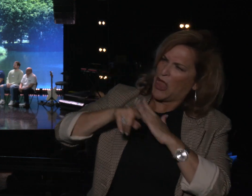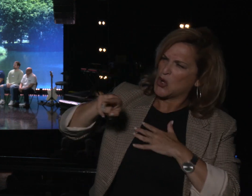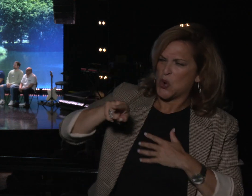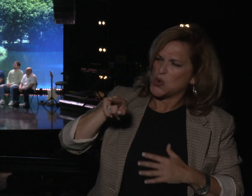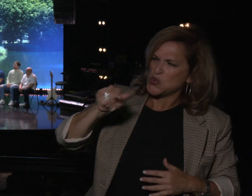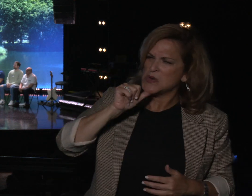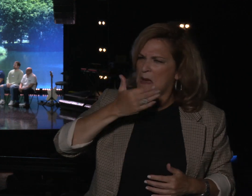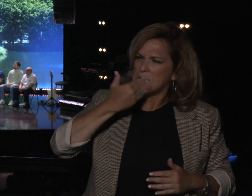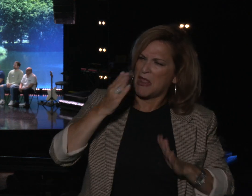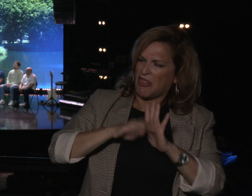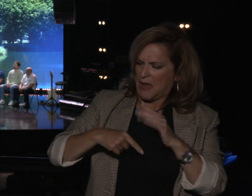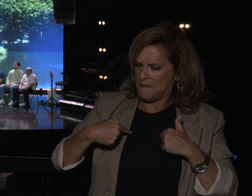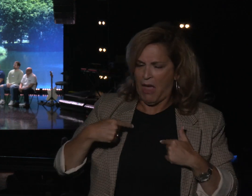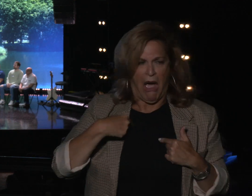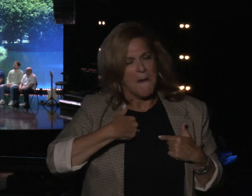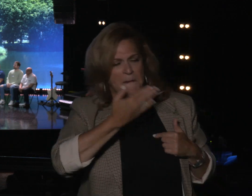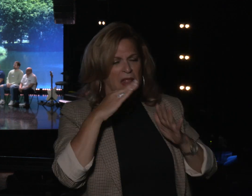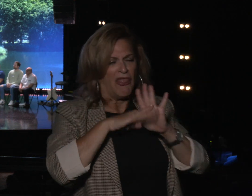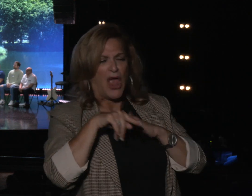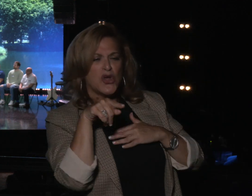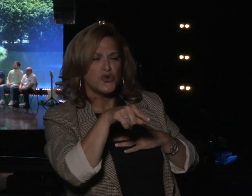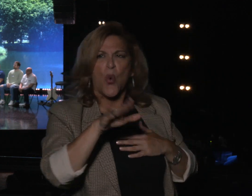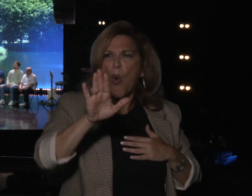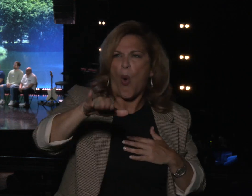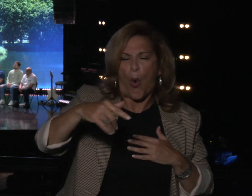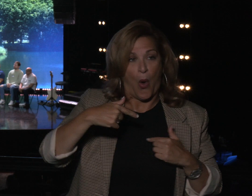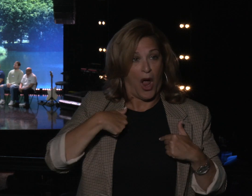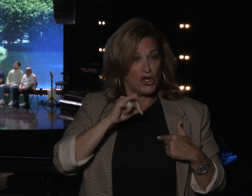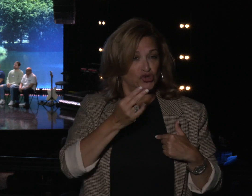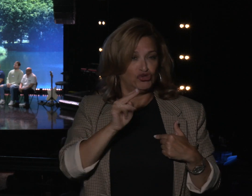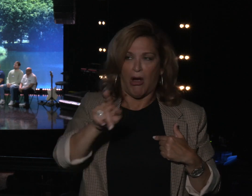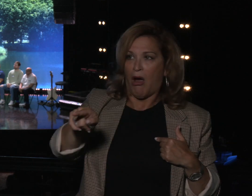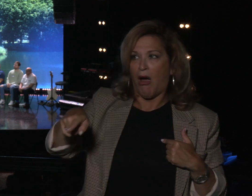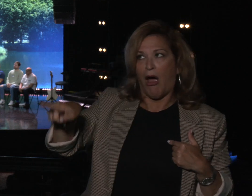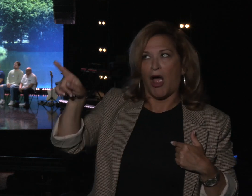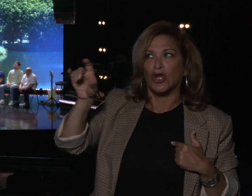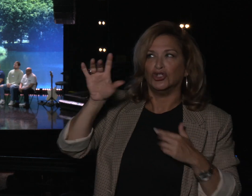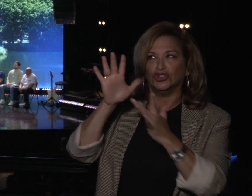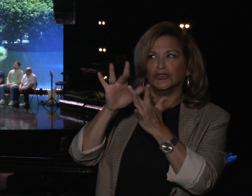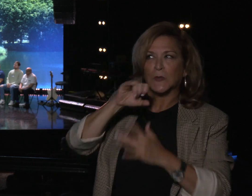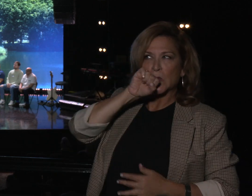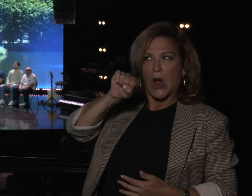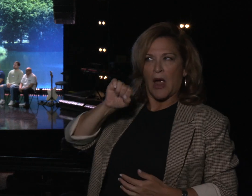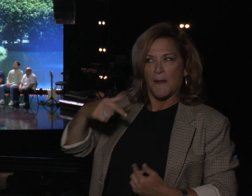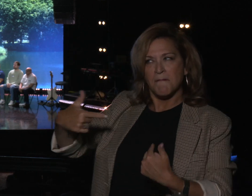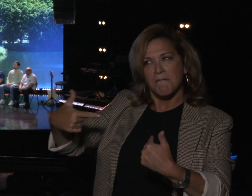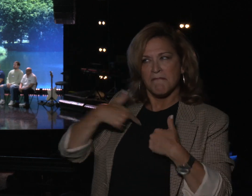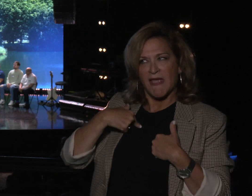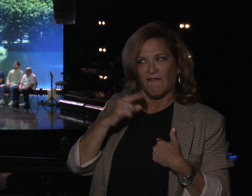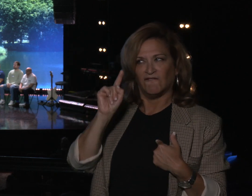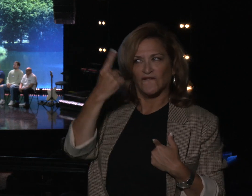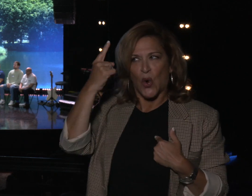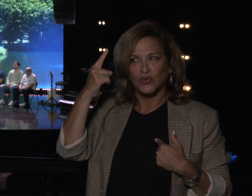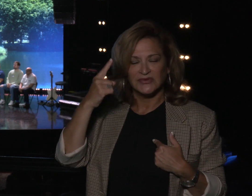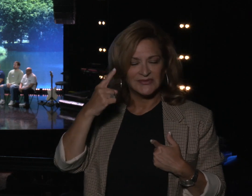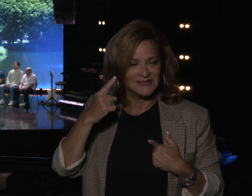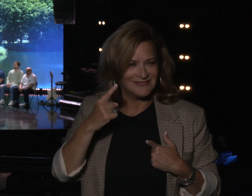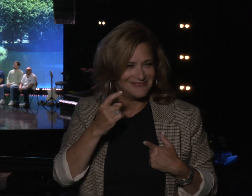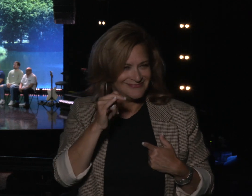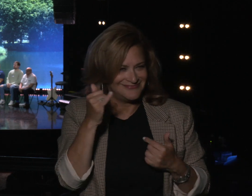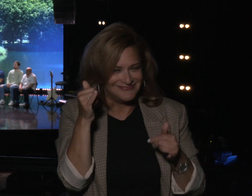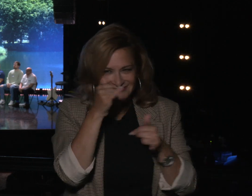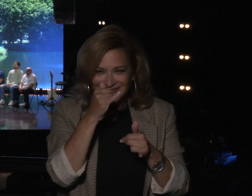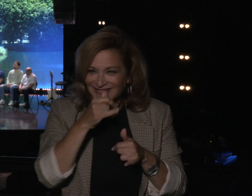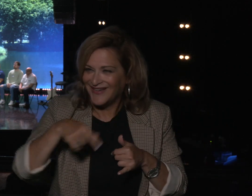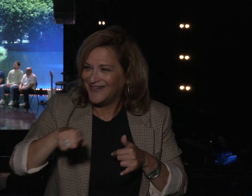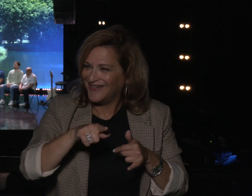is probably like, hey, I'm the disciple that Jesus loved, even though he wrote that about himself.